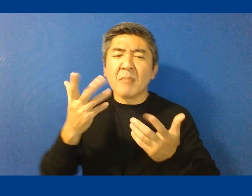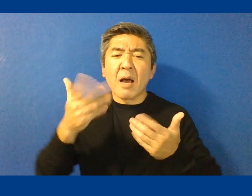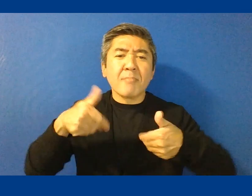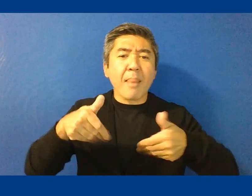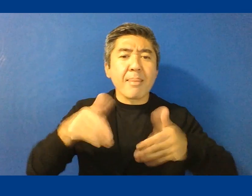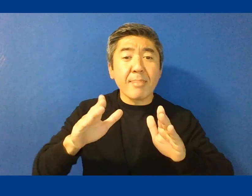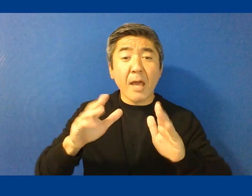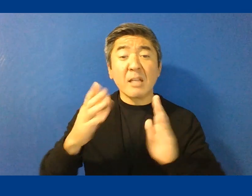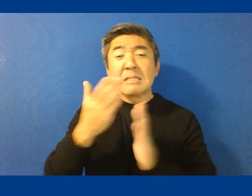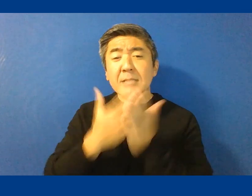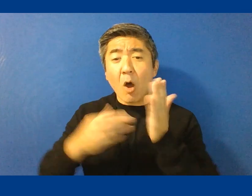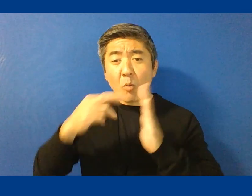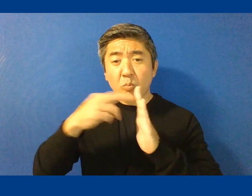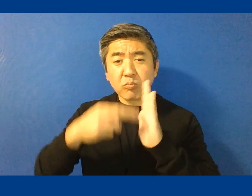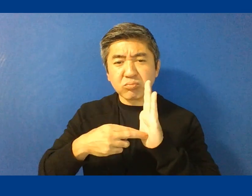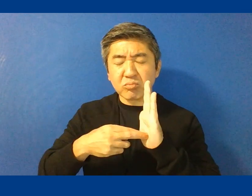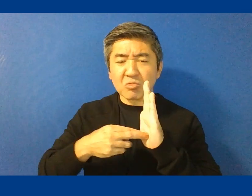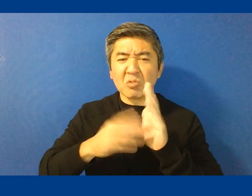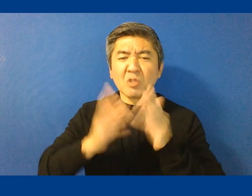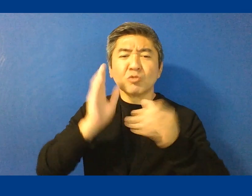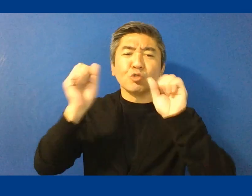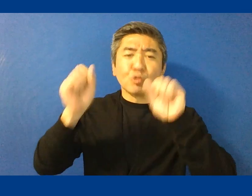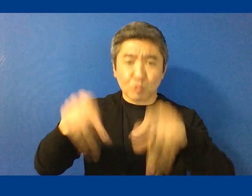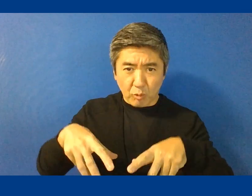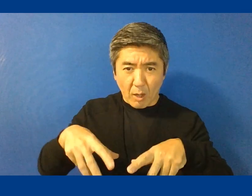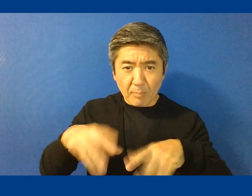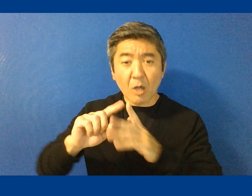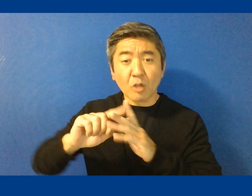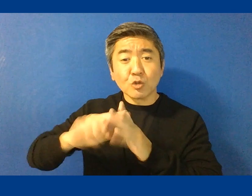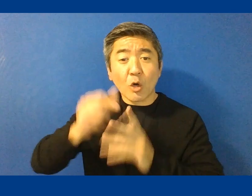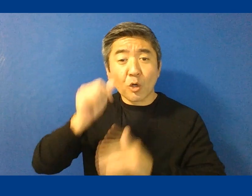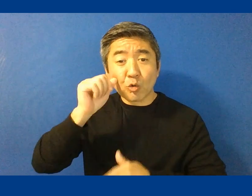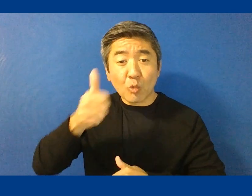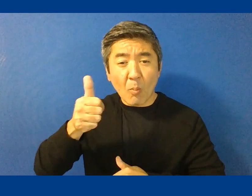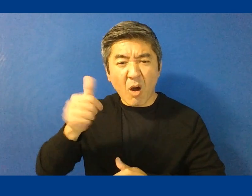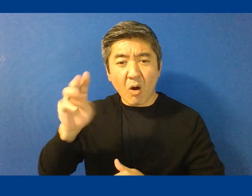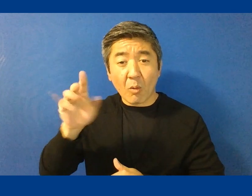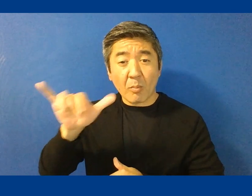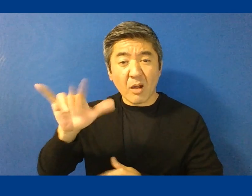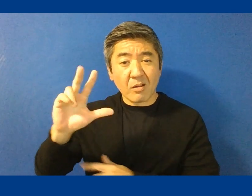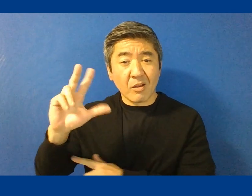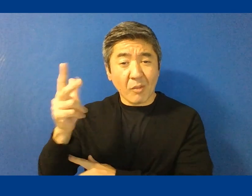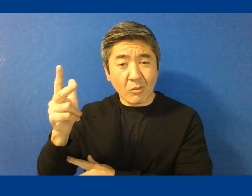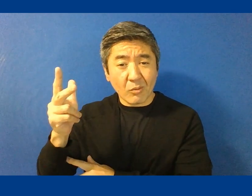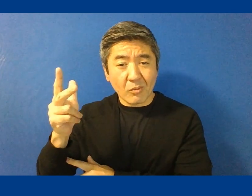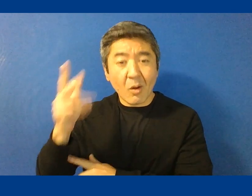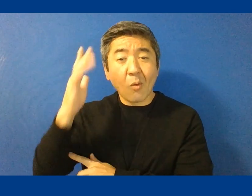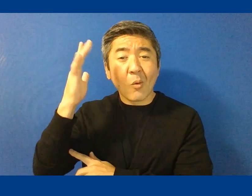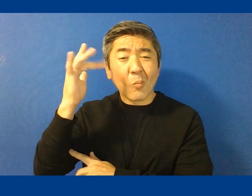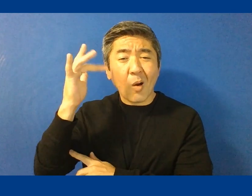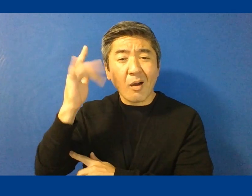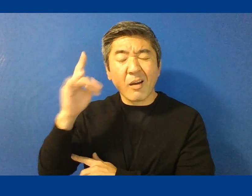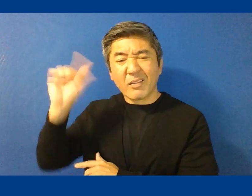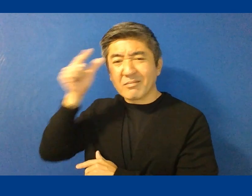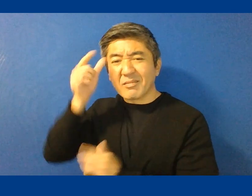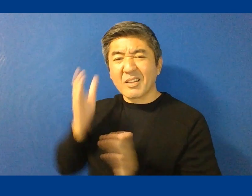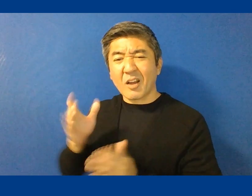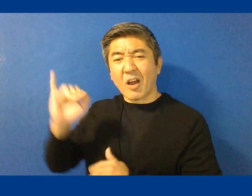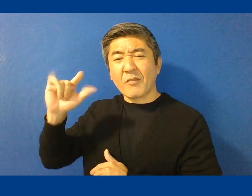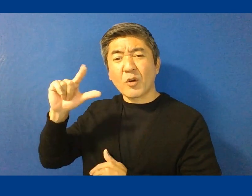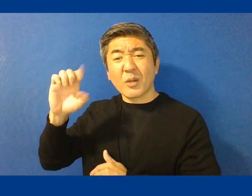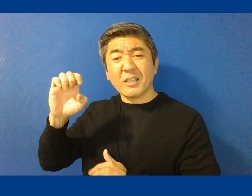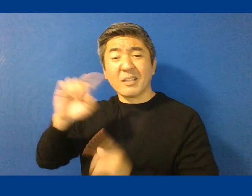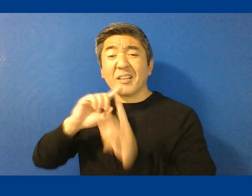expire tomorrow, Sunday, May 3rd, in part because Governor David Ige has covered most of their key points in his own statewide